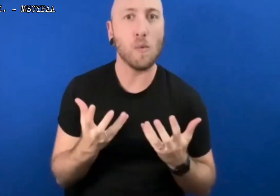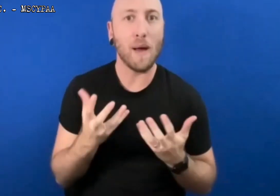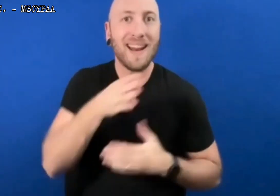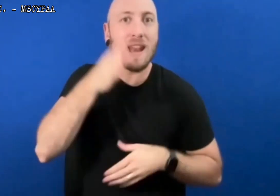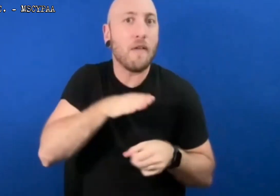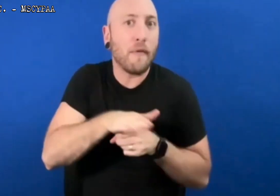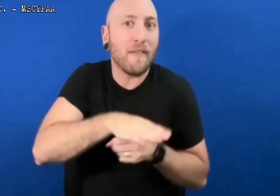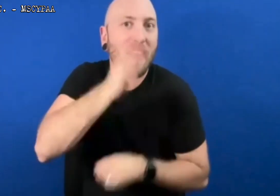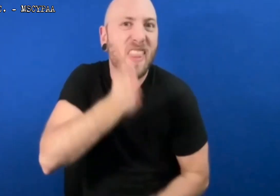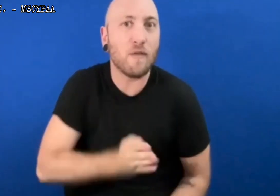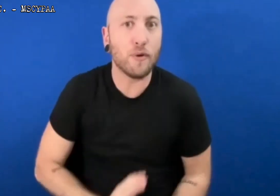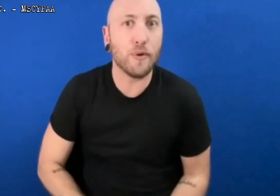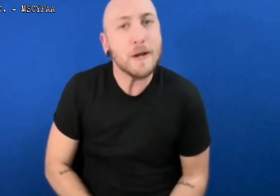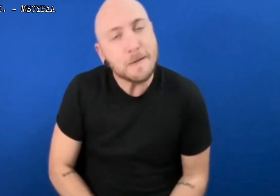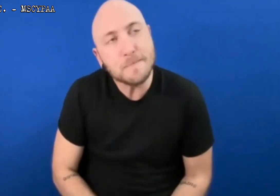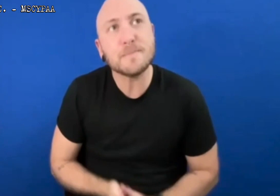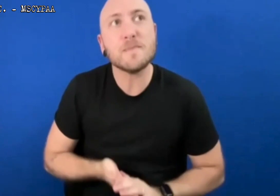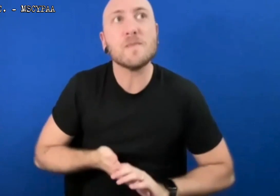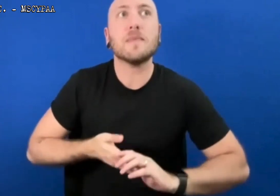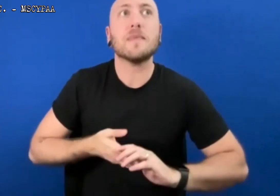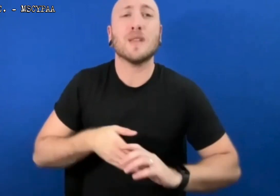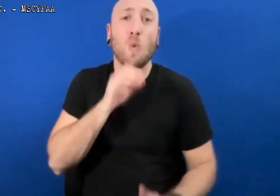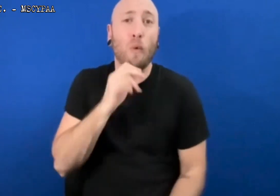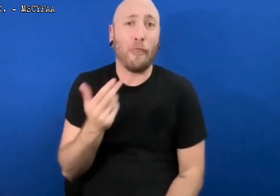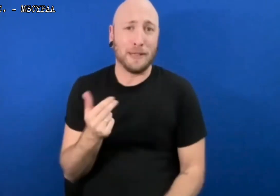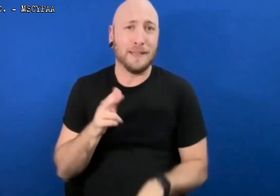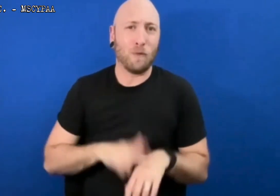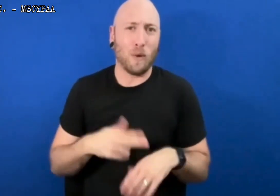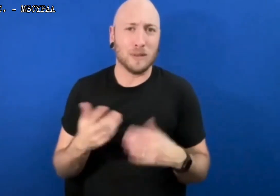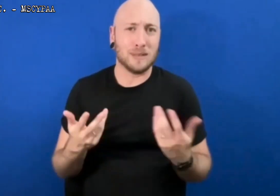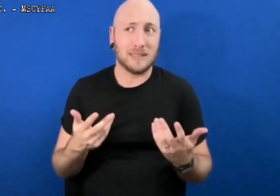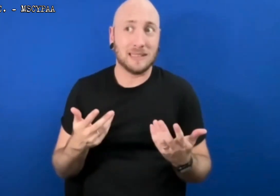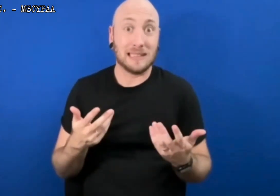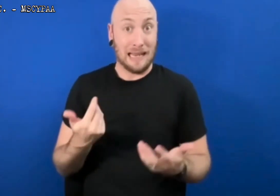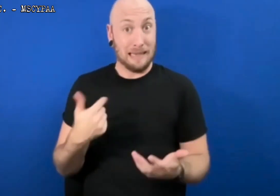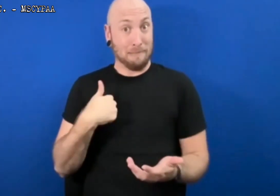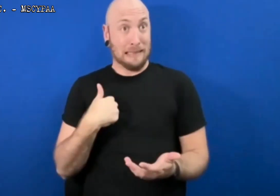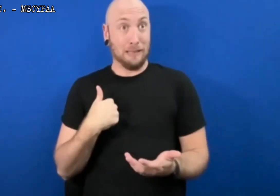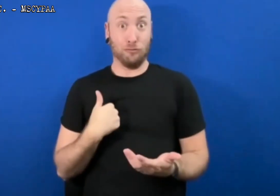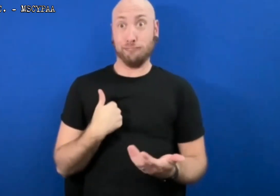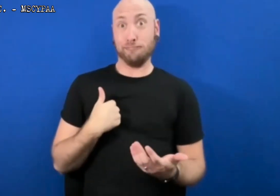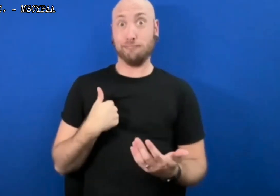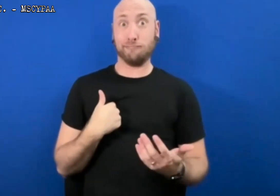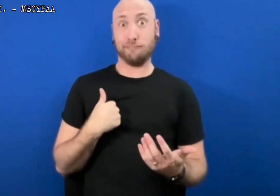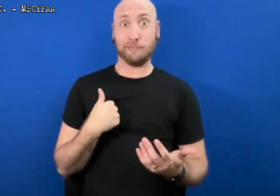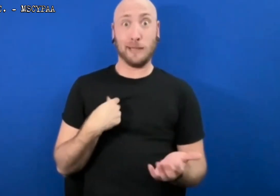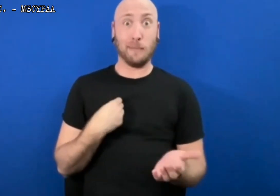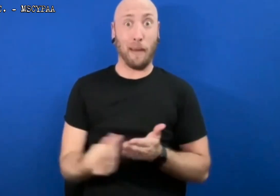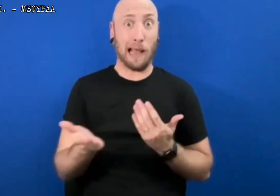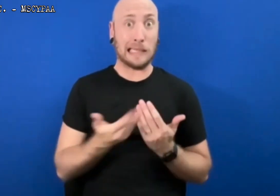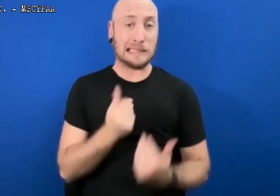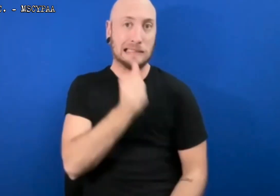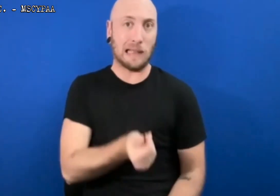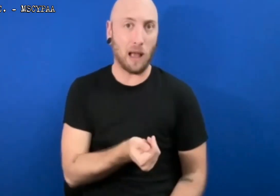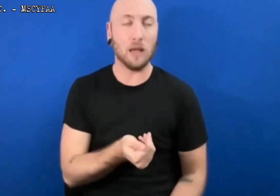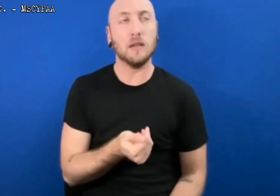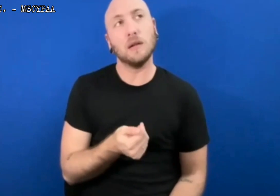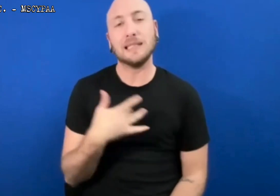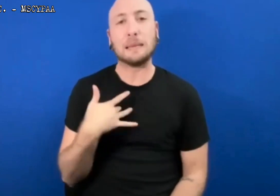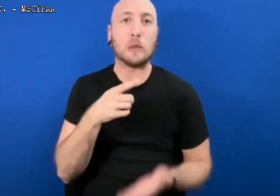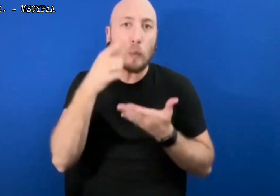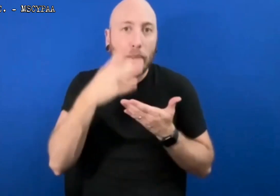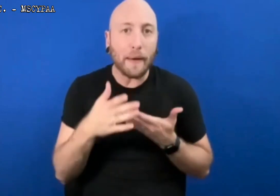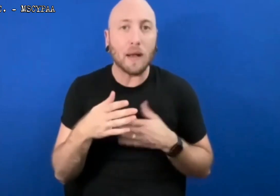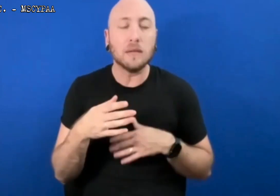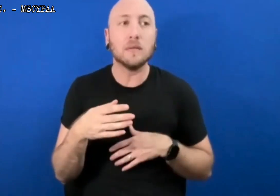And and obviously at like 13 years old, I couldn't get my hands on alcohol that often. So it was like a weekend thing, and it was like